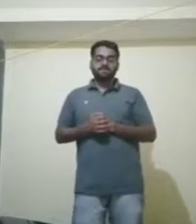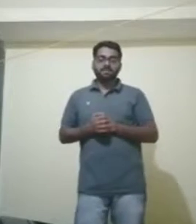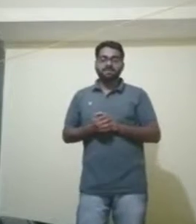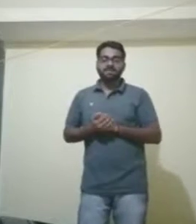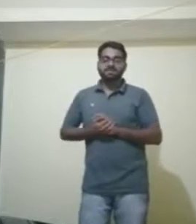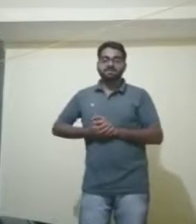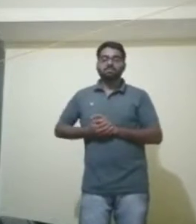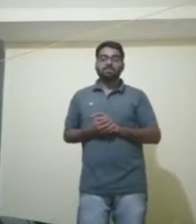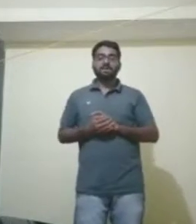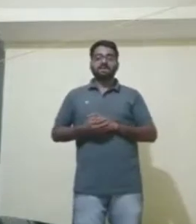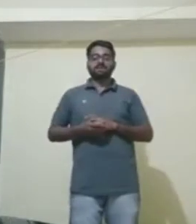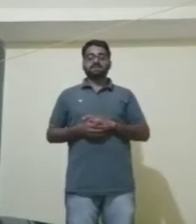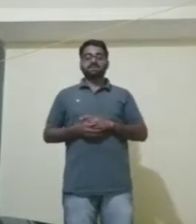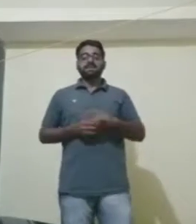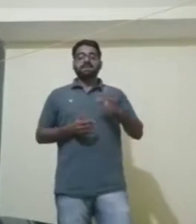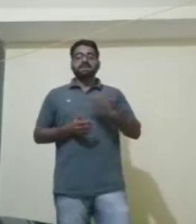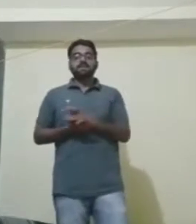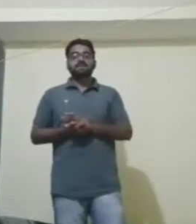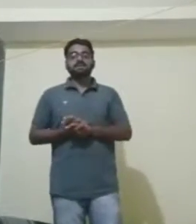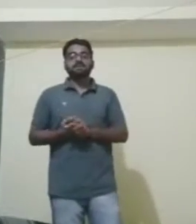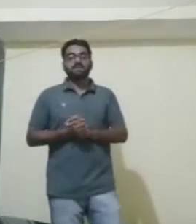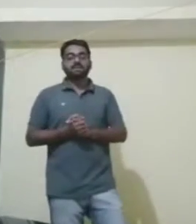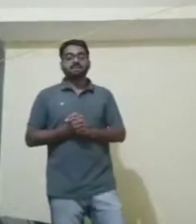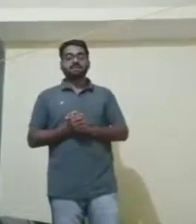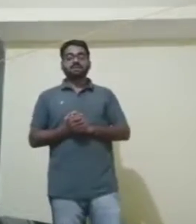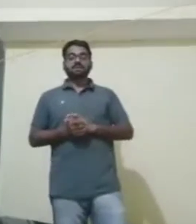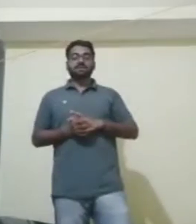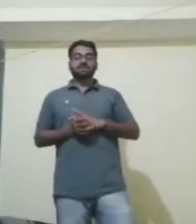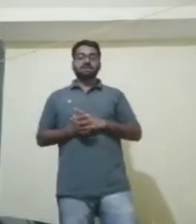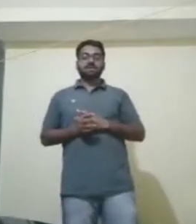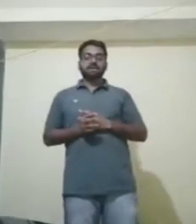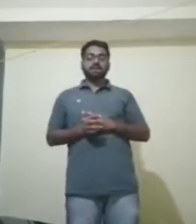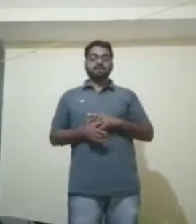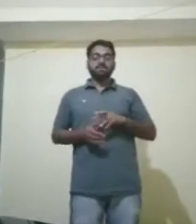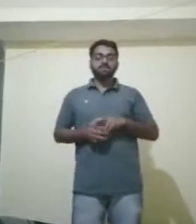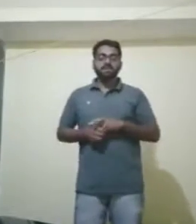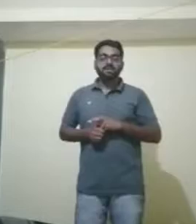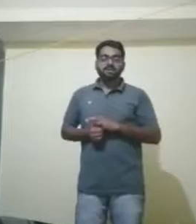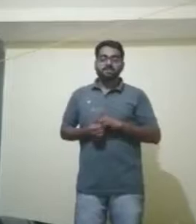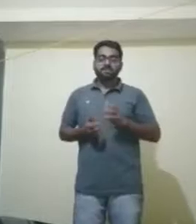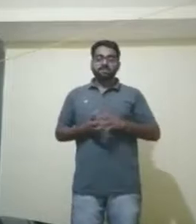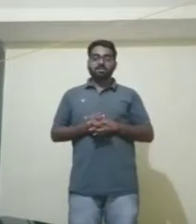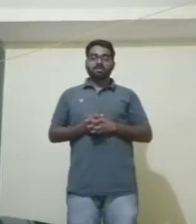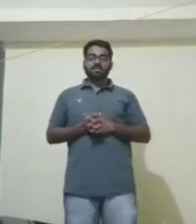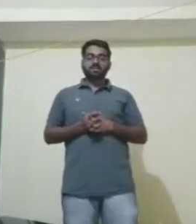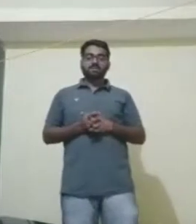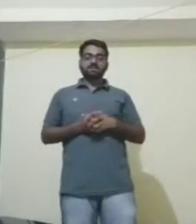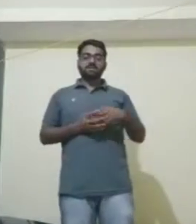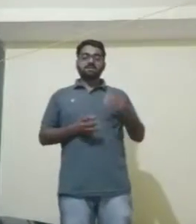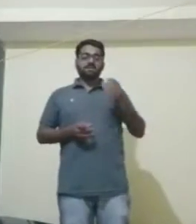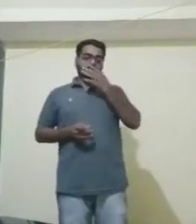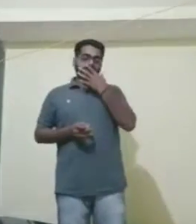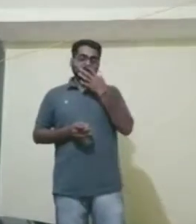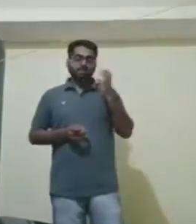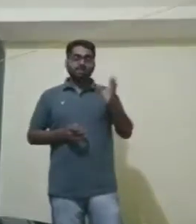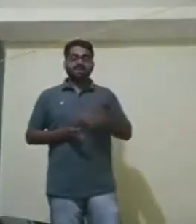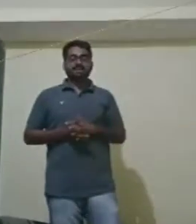first method is to uppercase. In this uppercase, we perform the operation on the lowercase